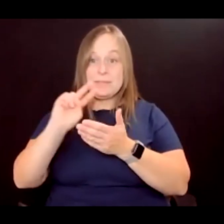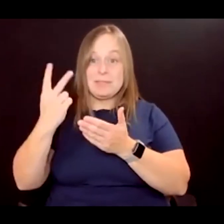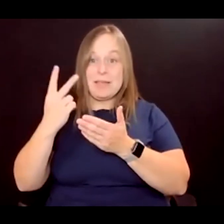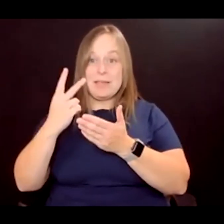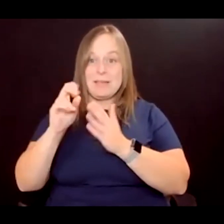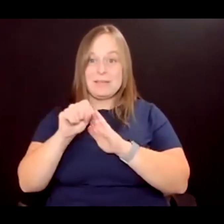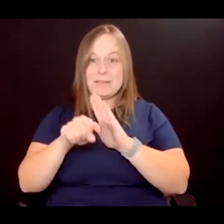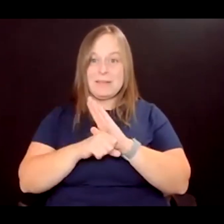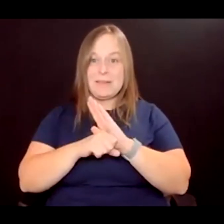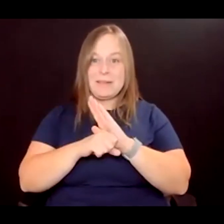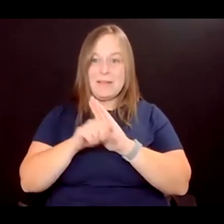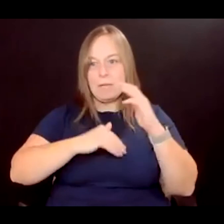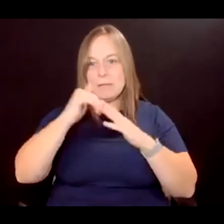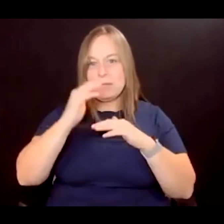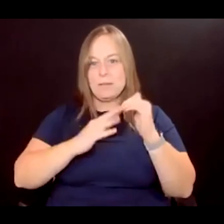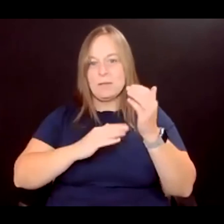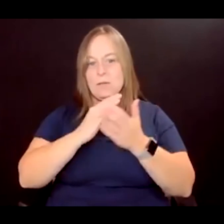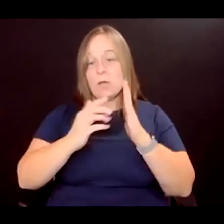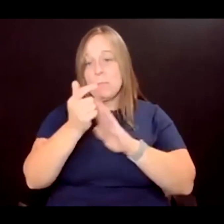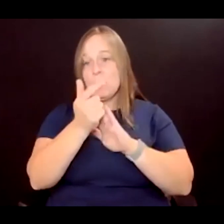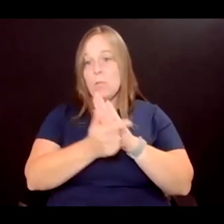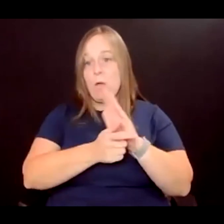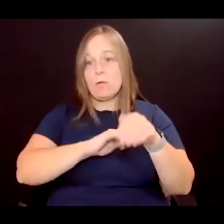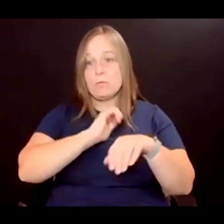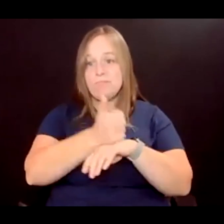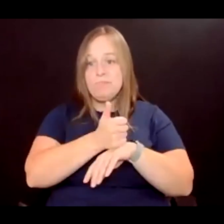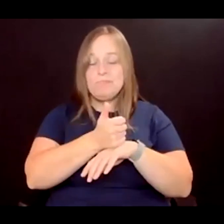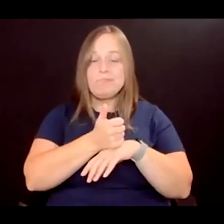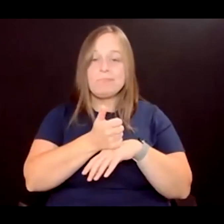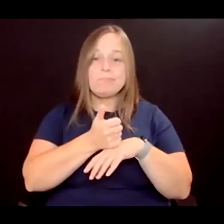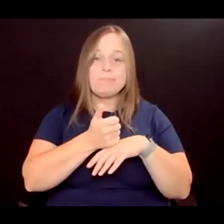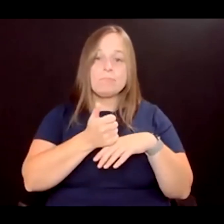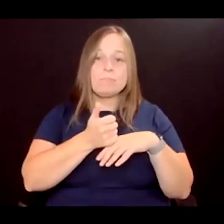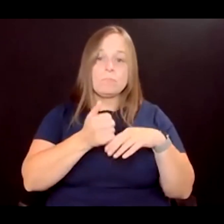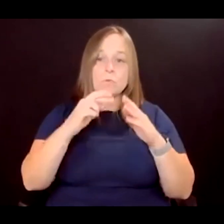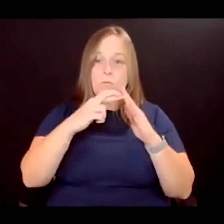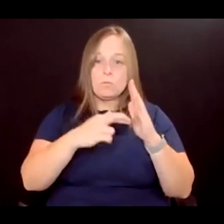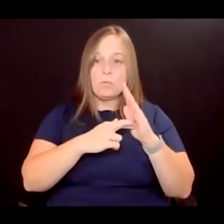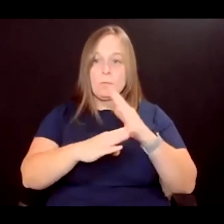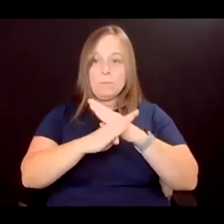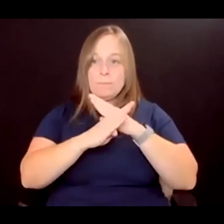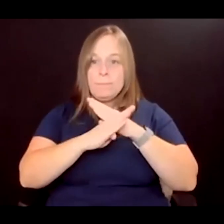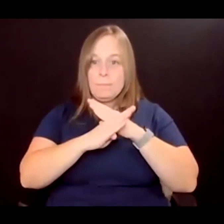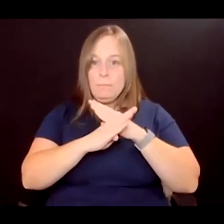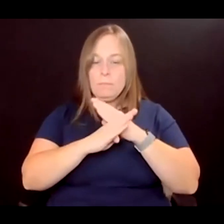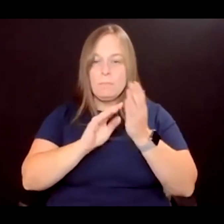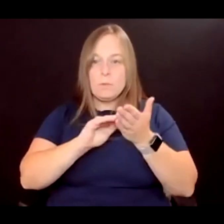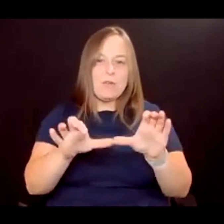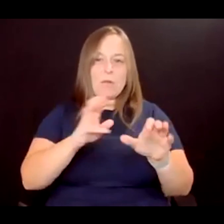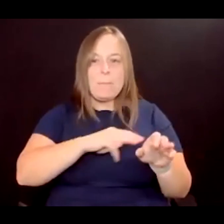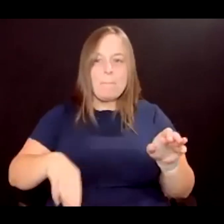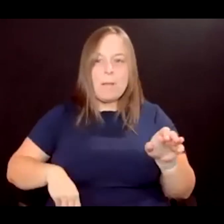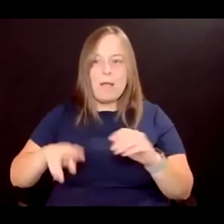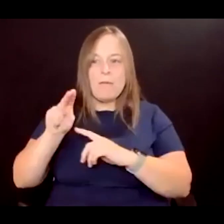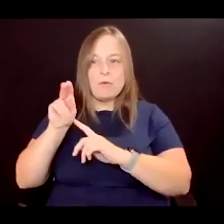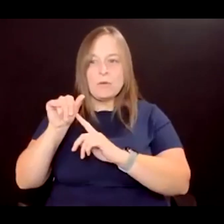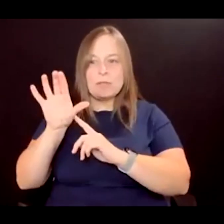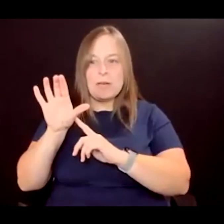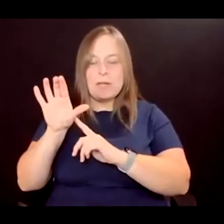I'm going to make you a co-host. Just if for some reason my internet disconnects, we'll